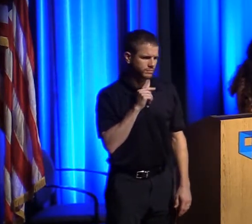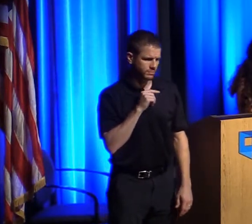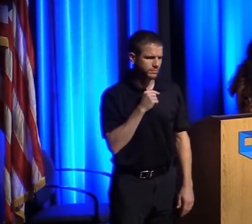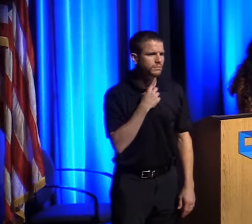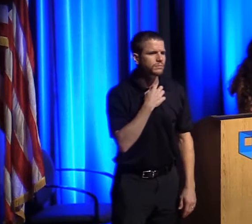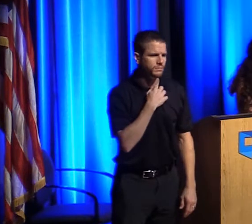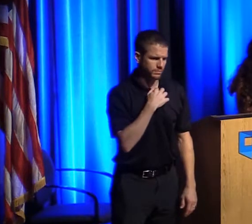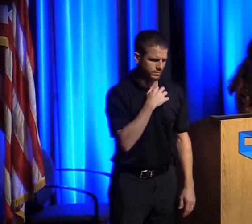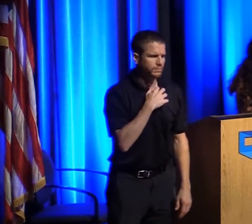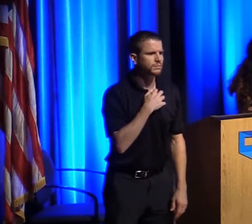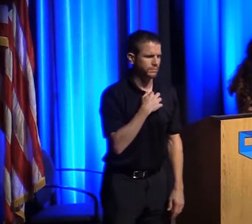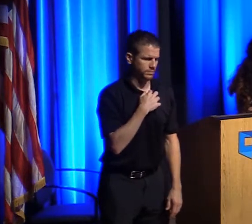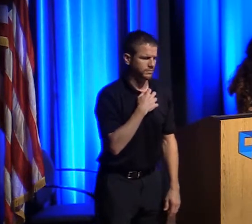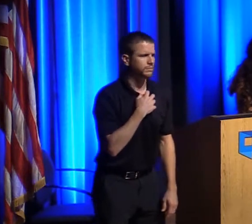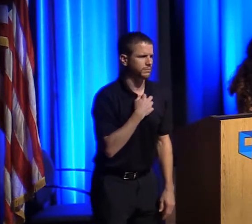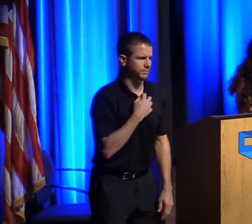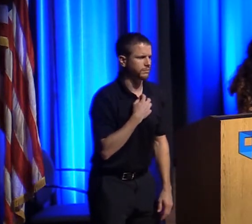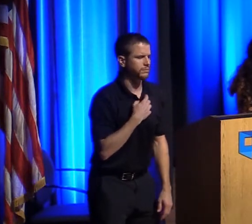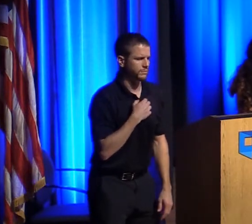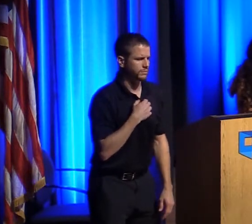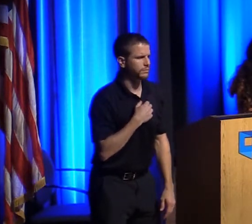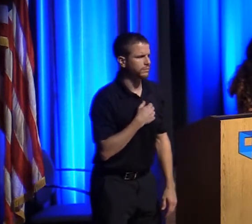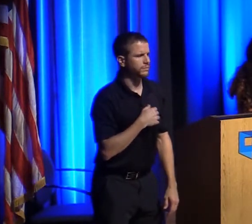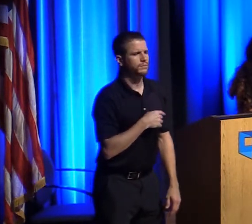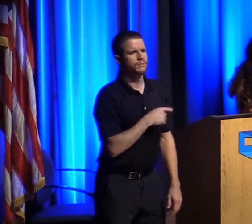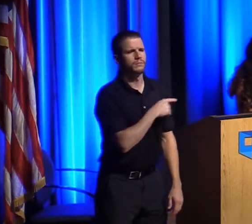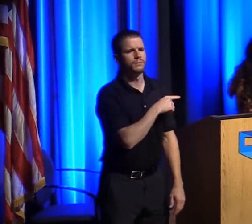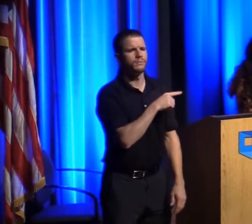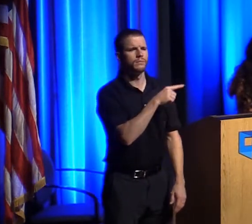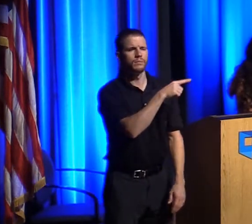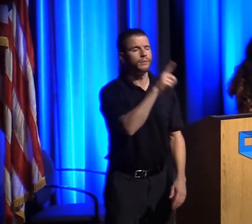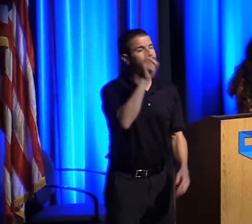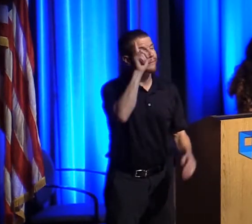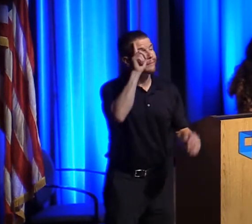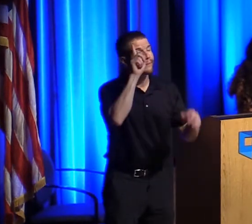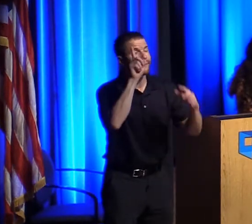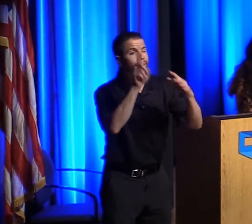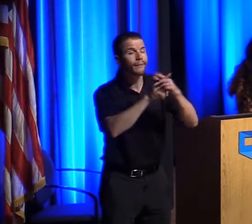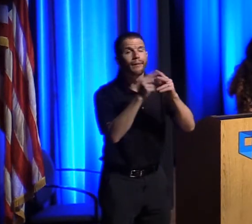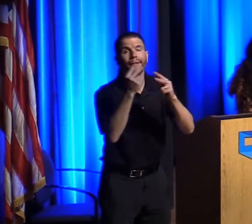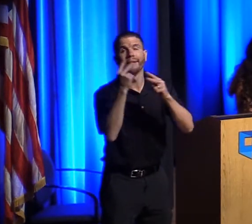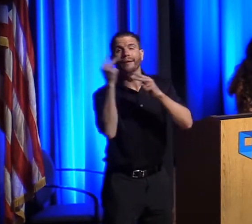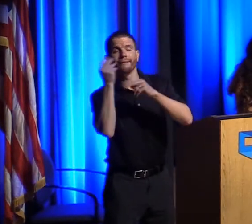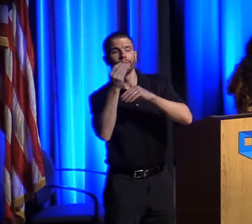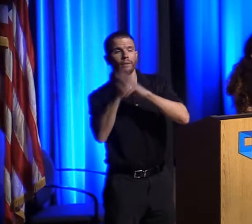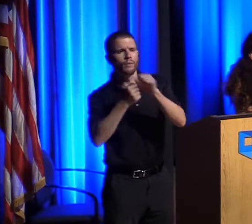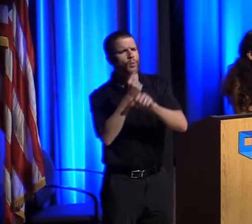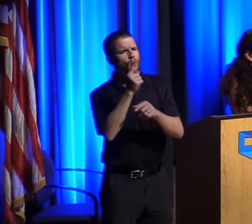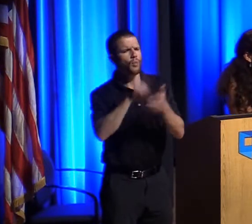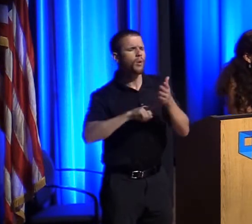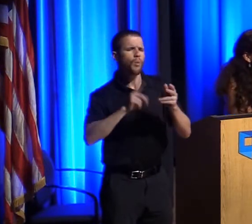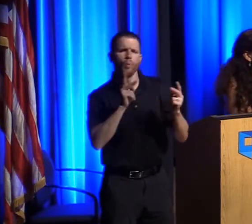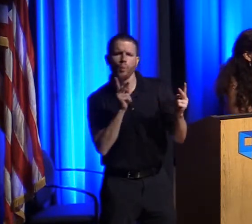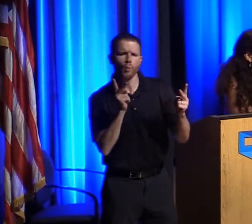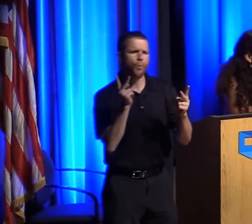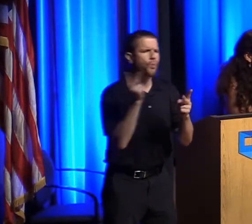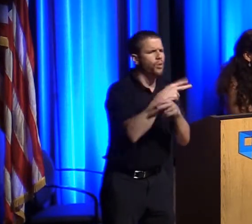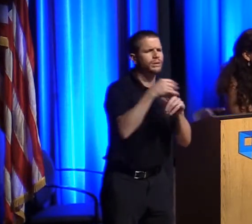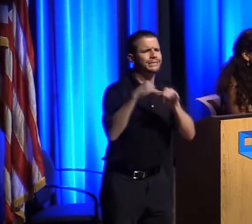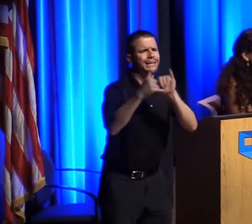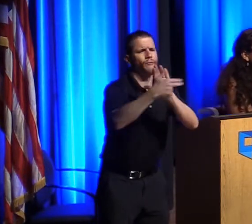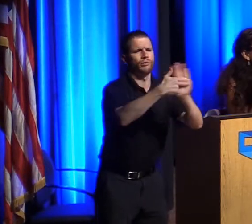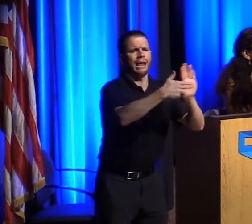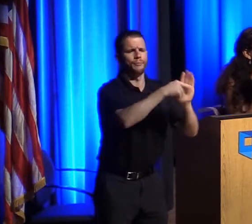So the question is, what is one of the first worst examples of stereotyping over the past few years? I mean, the one that hurts me the